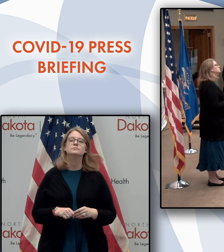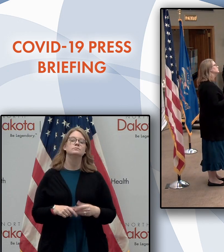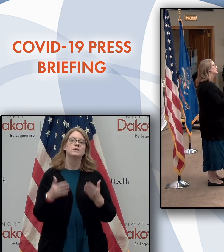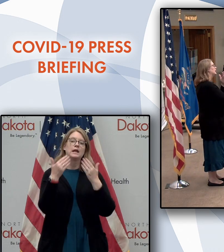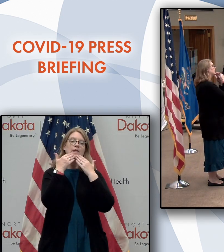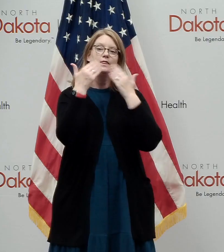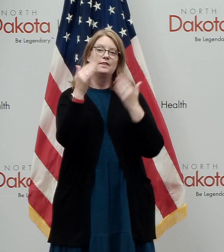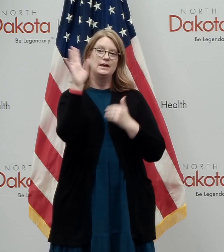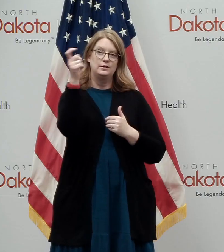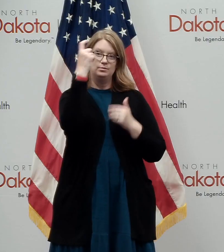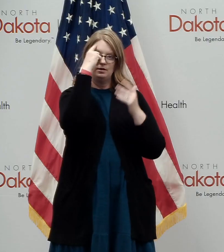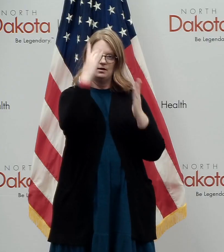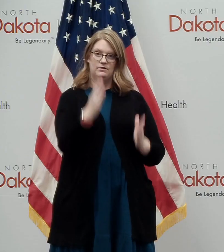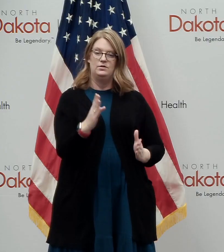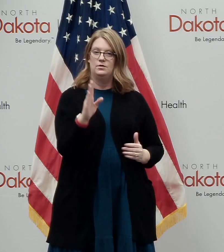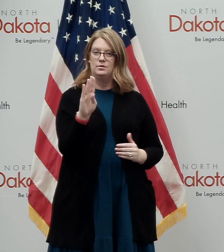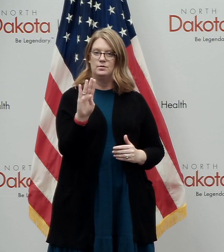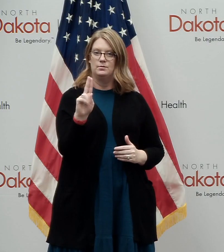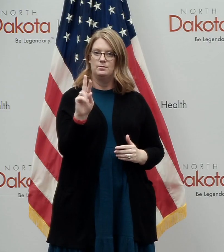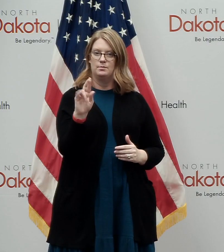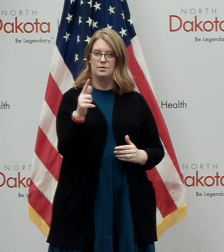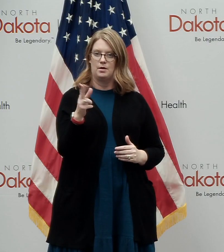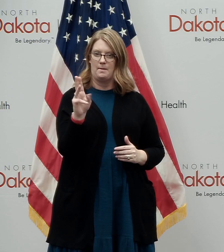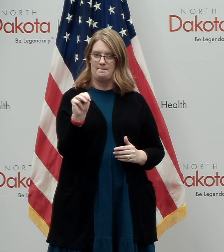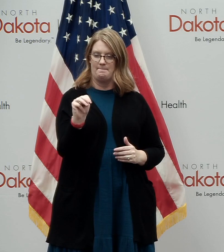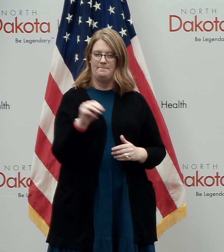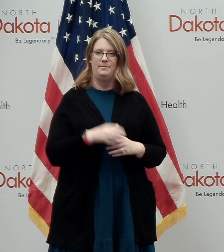Thank you, Governor Burgum.